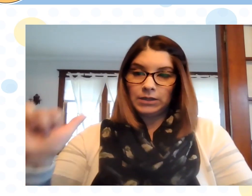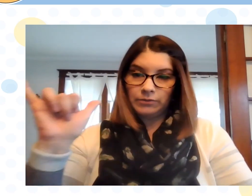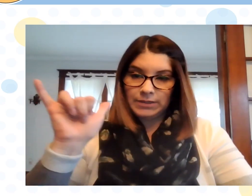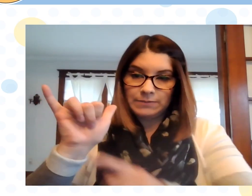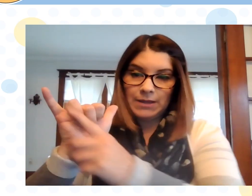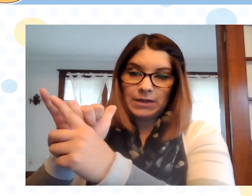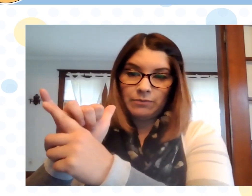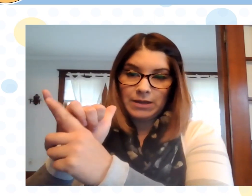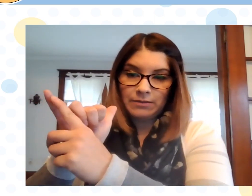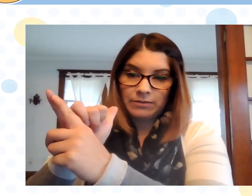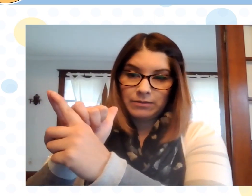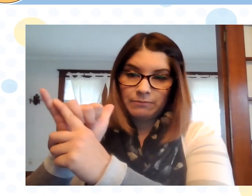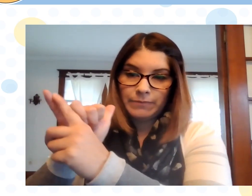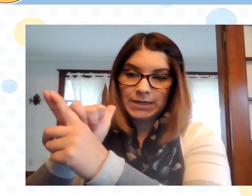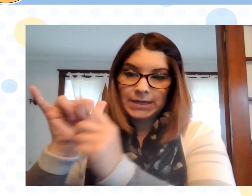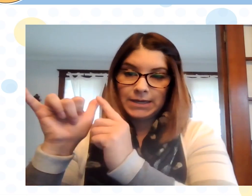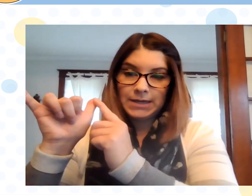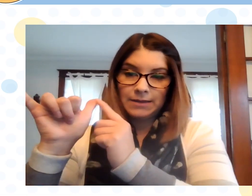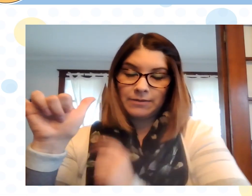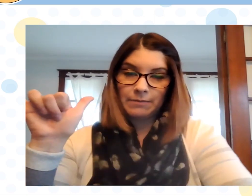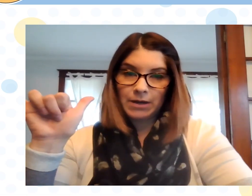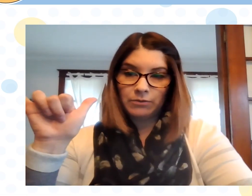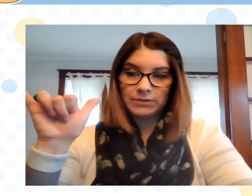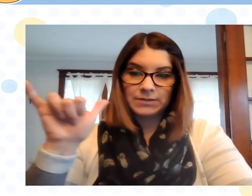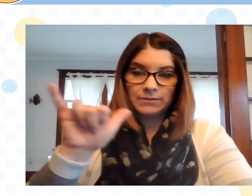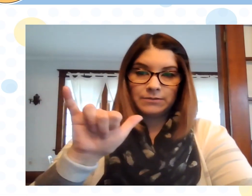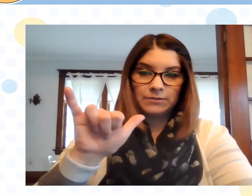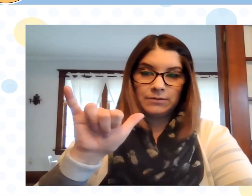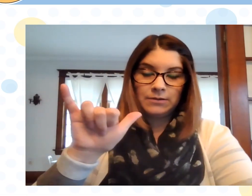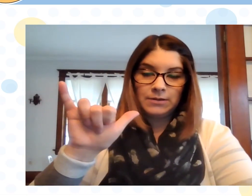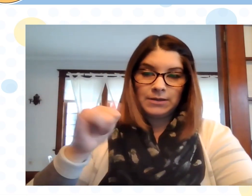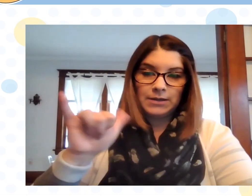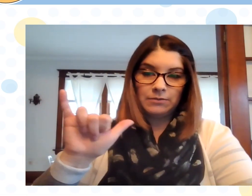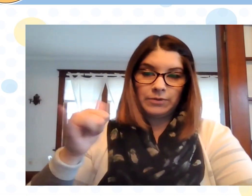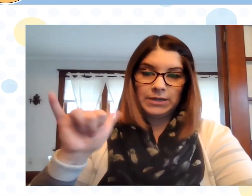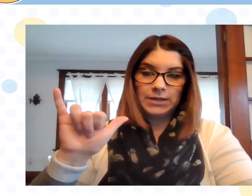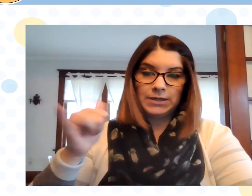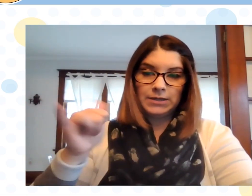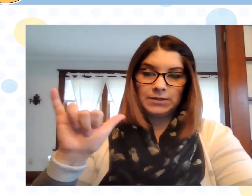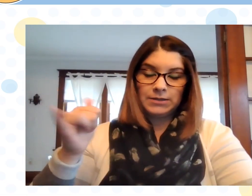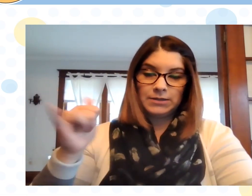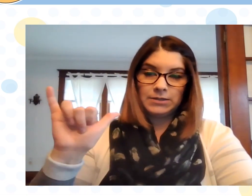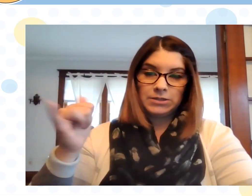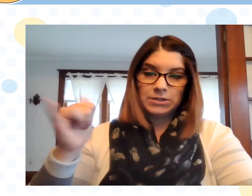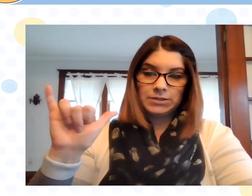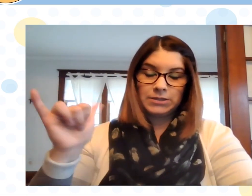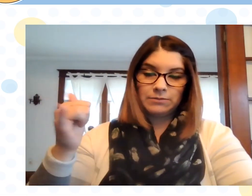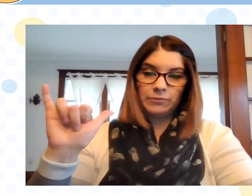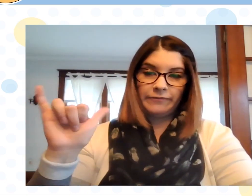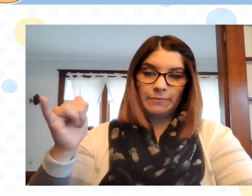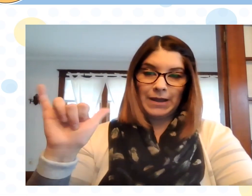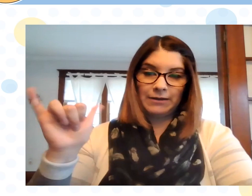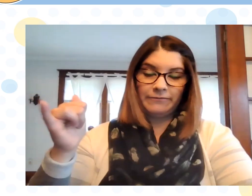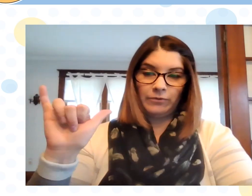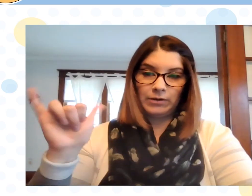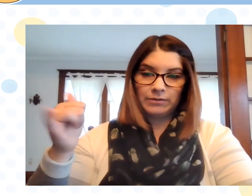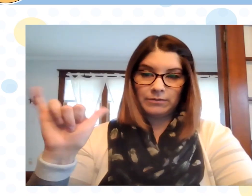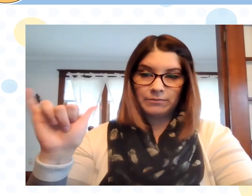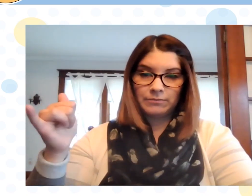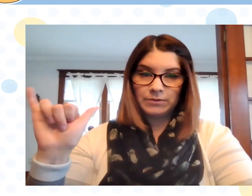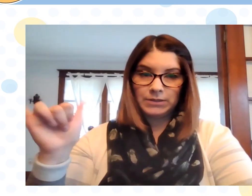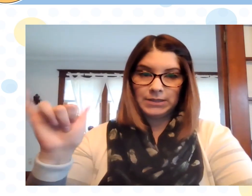Yellow is made with pinky and thumb out, and we just move it back and